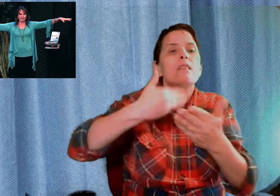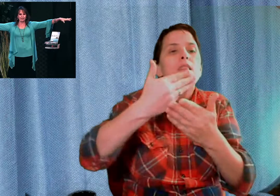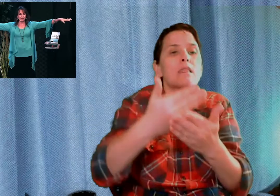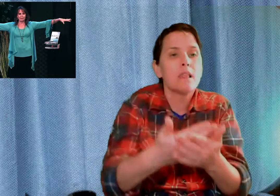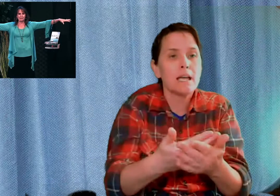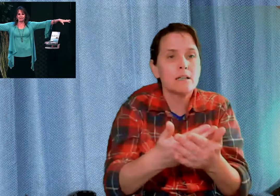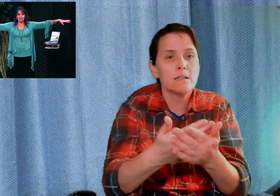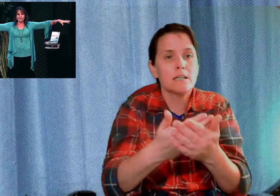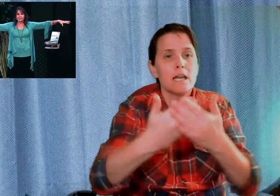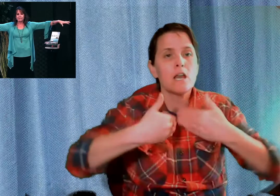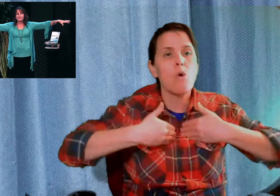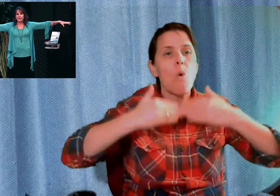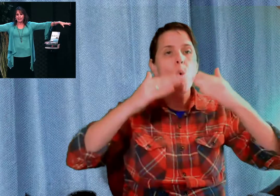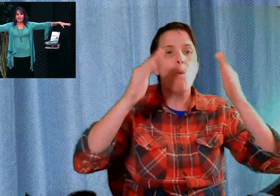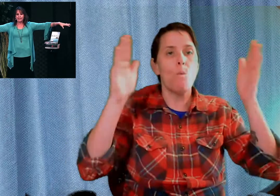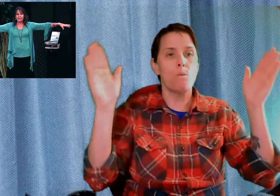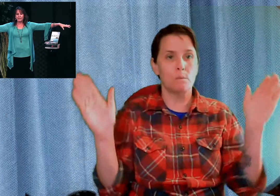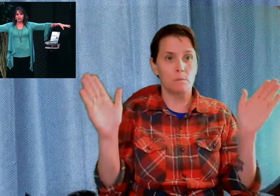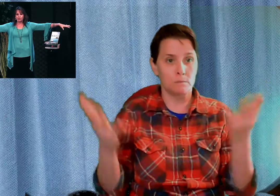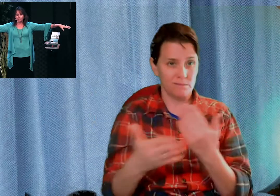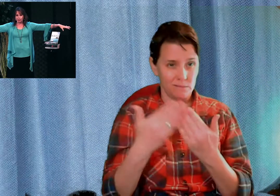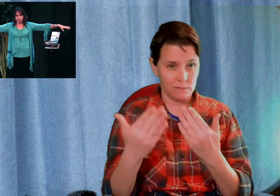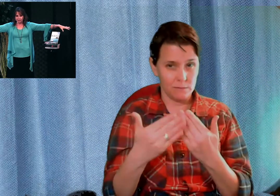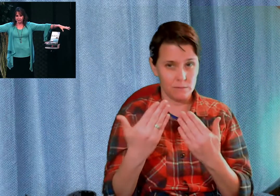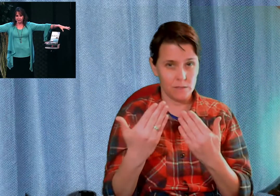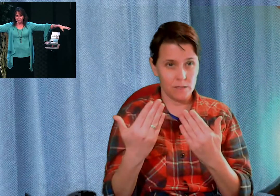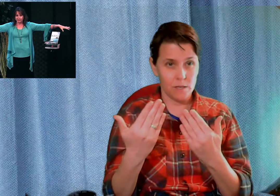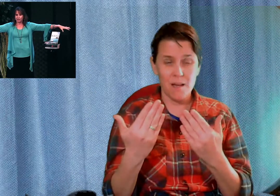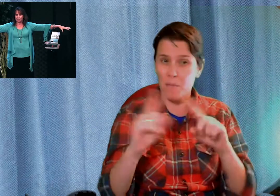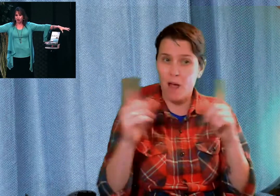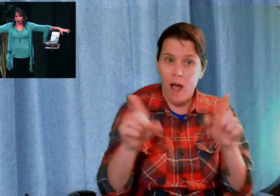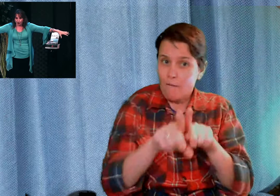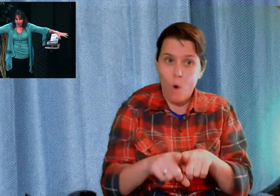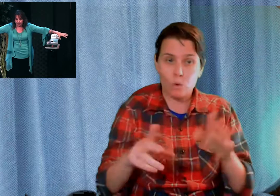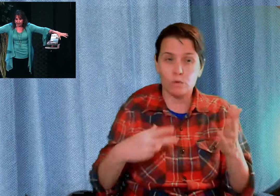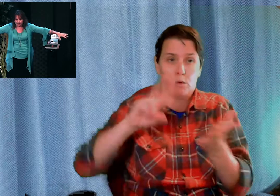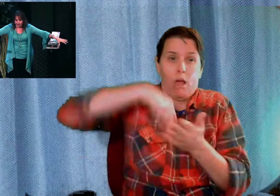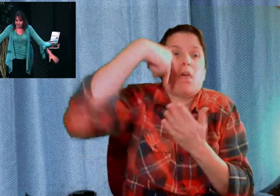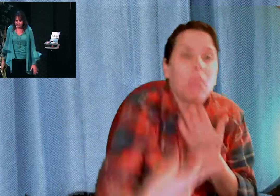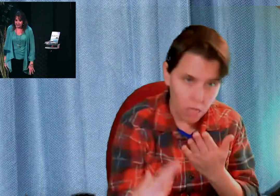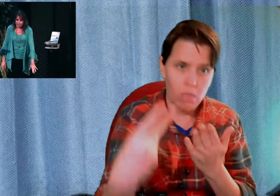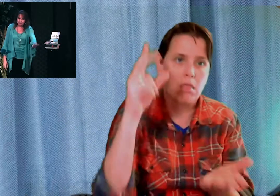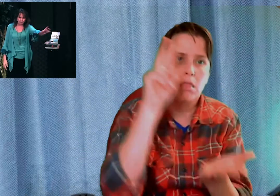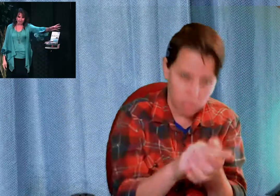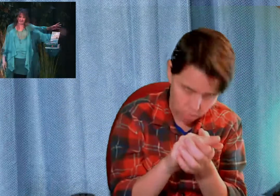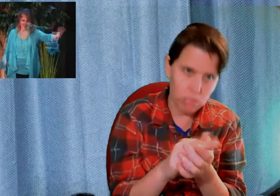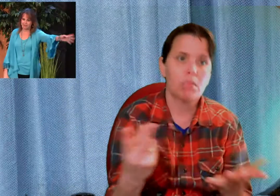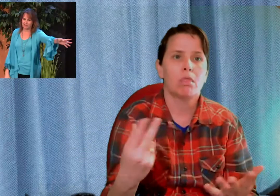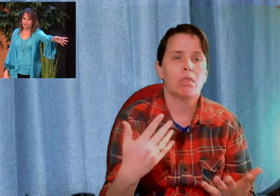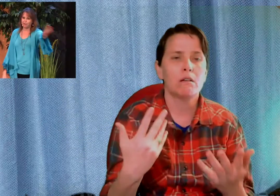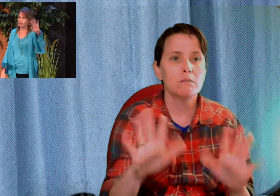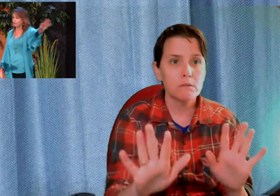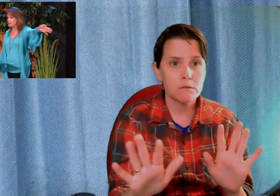opening into this place of ease. And I've also stumbled and fallen hard and found ease. But I don't recommend